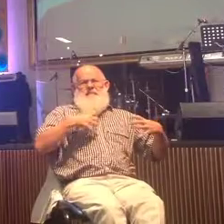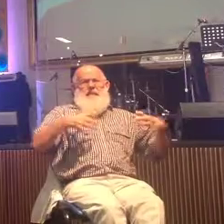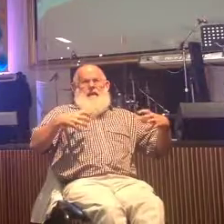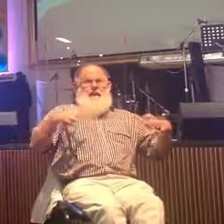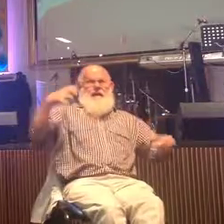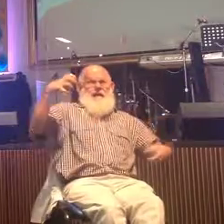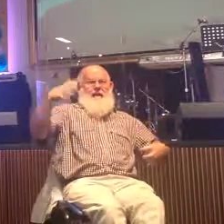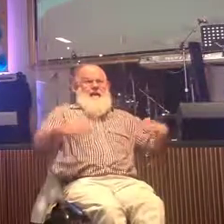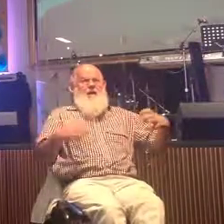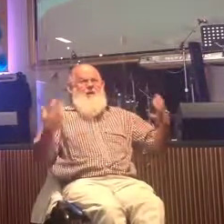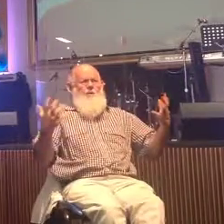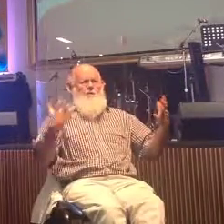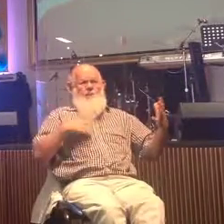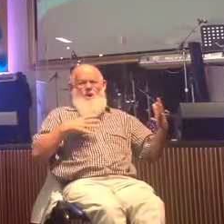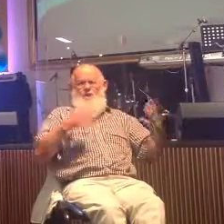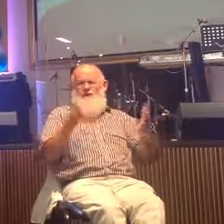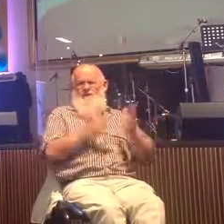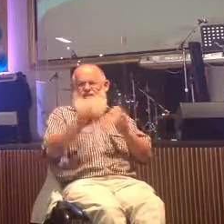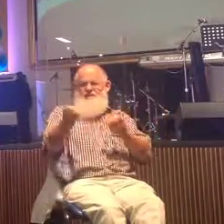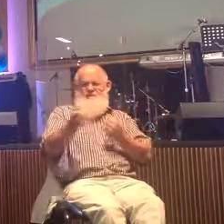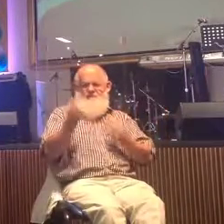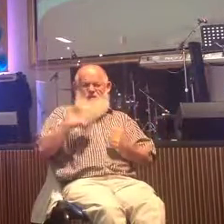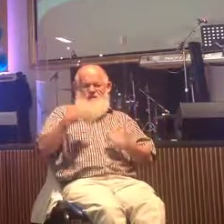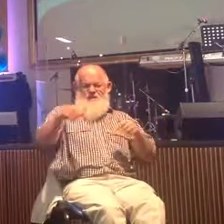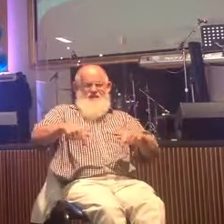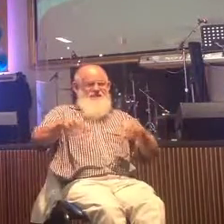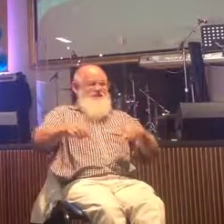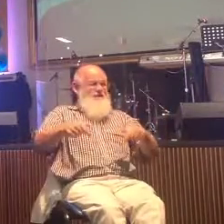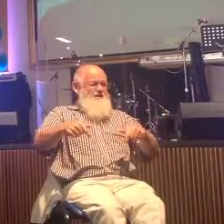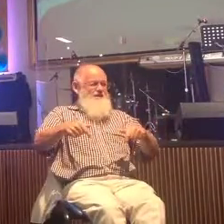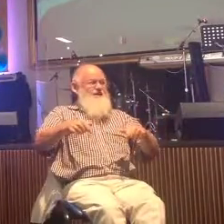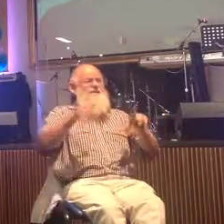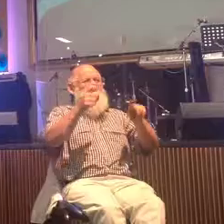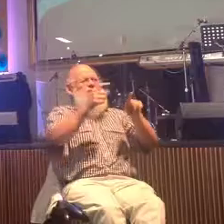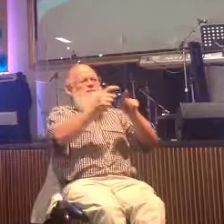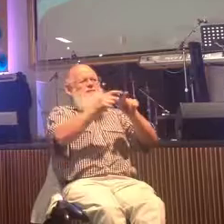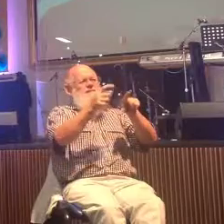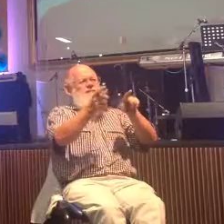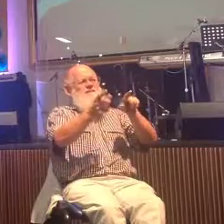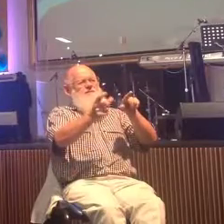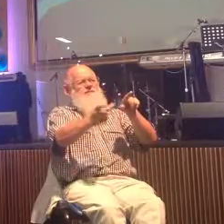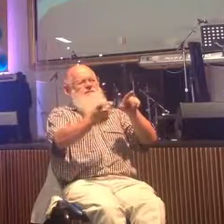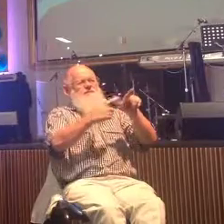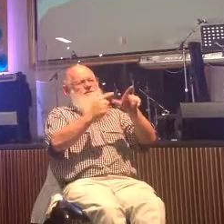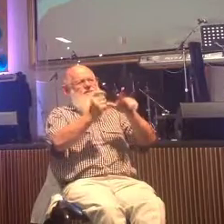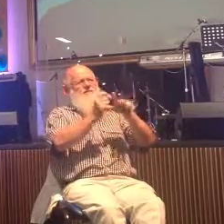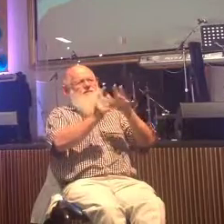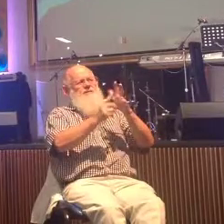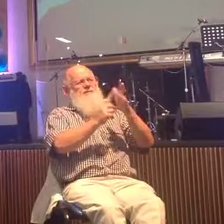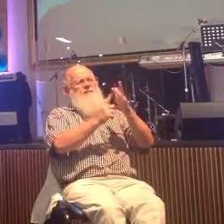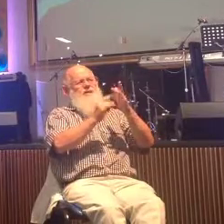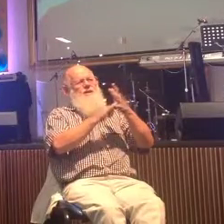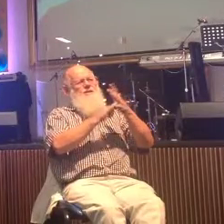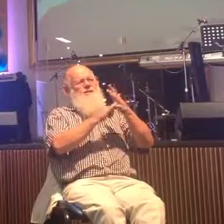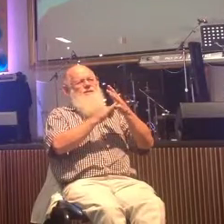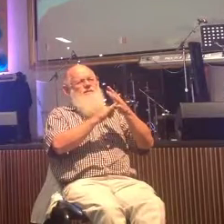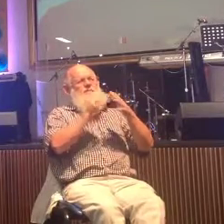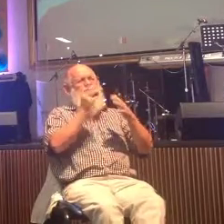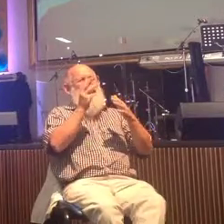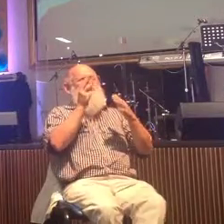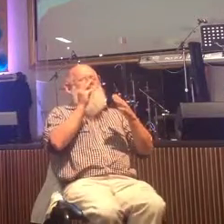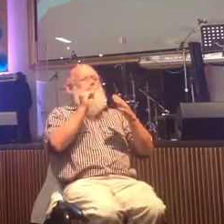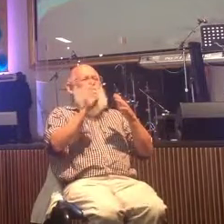earth has Jesus taken us? This place, the Decapolis, right? It was basically the Las Vegas of